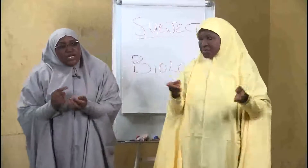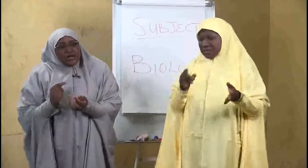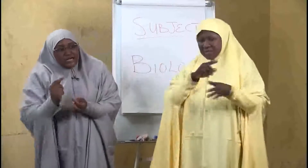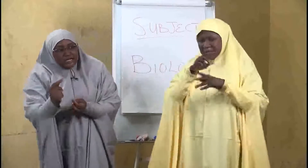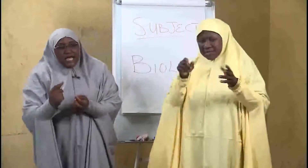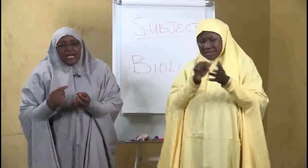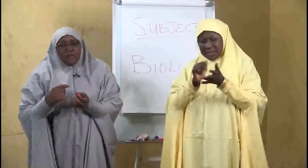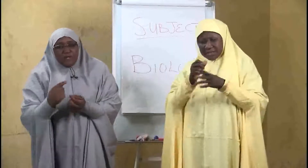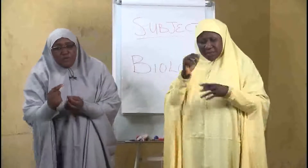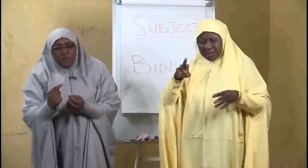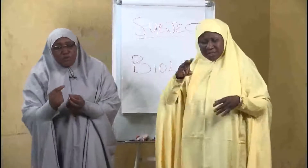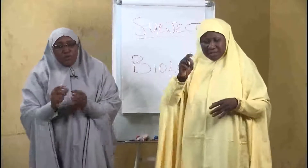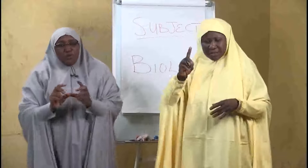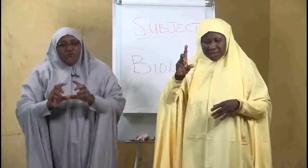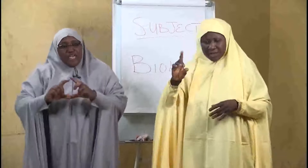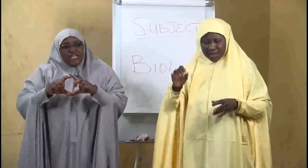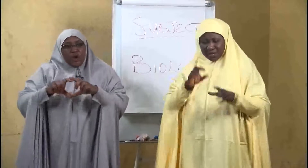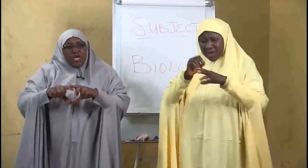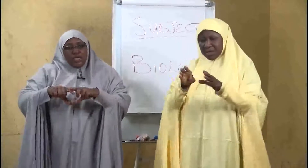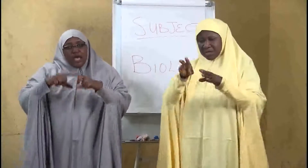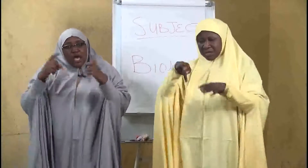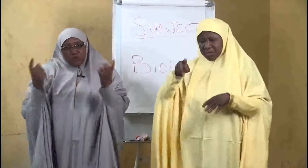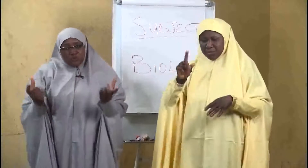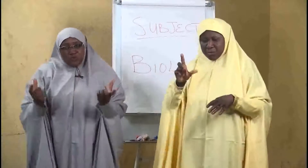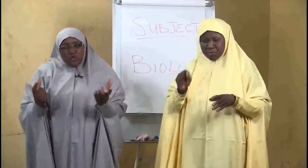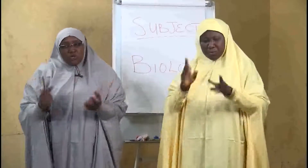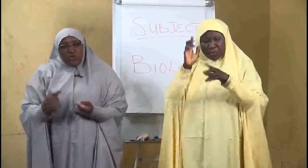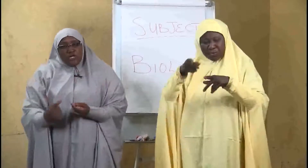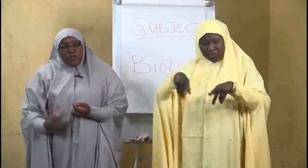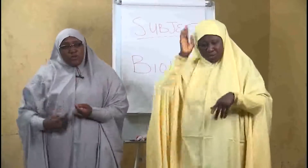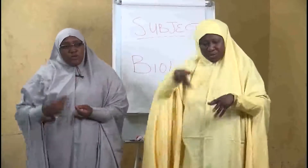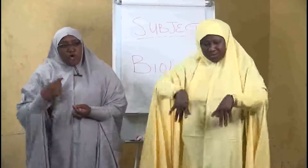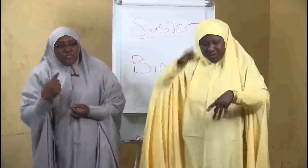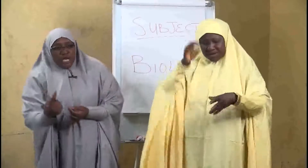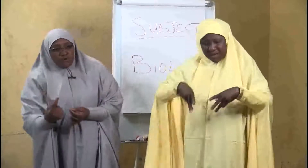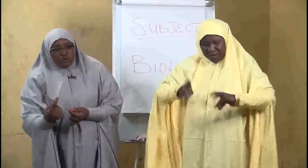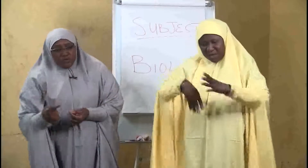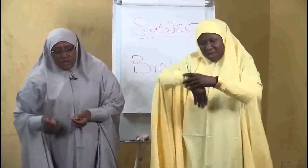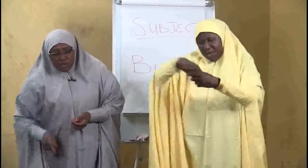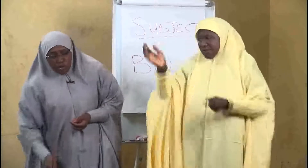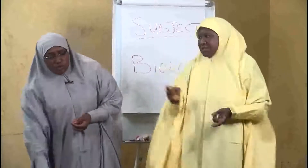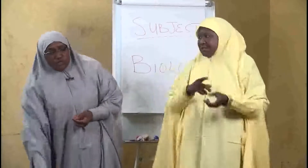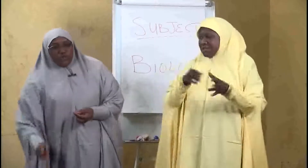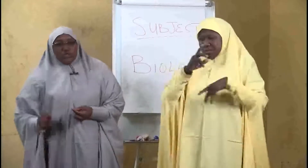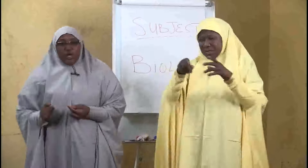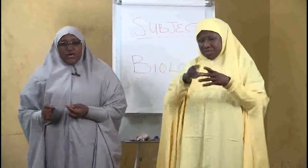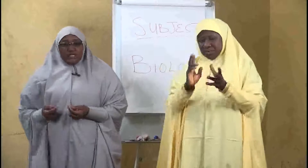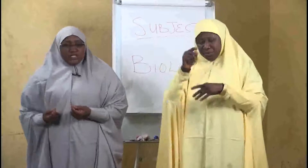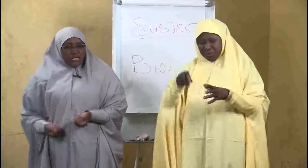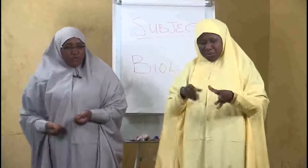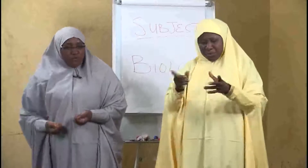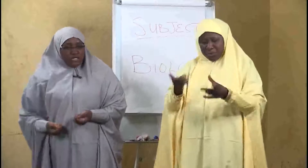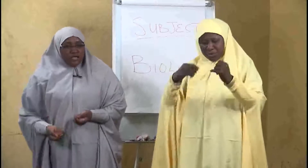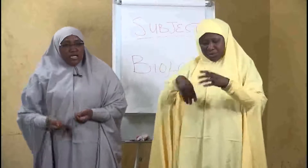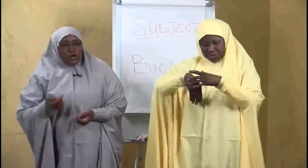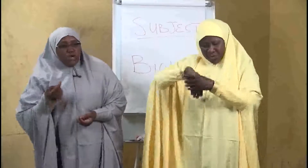is when the radicle and the plumule will find their way out. So when the plumule comes out, it goes into the soil in